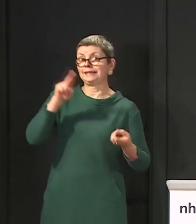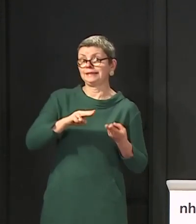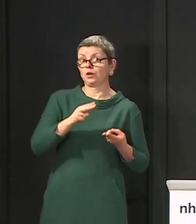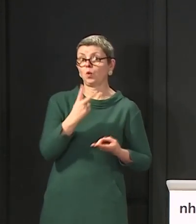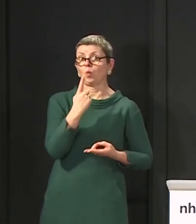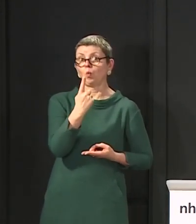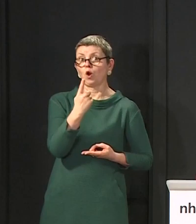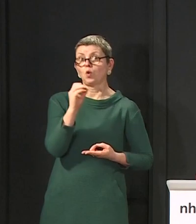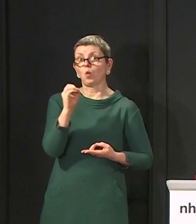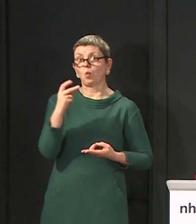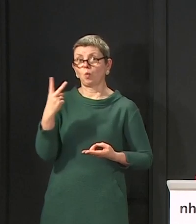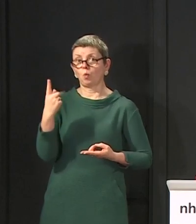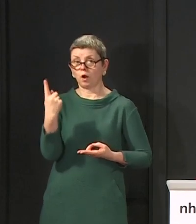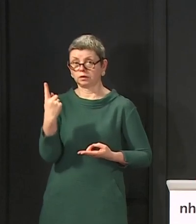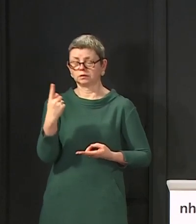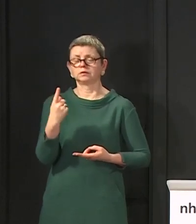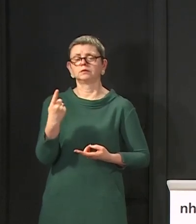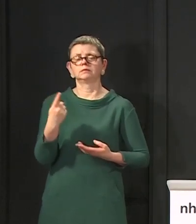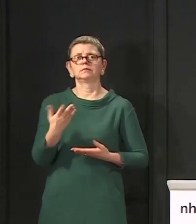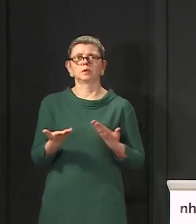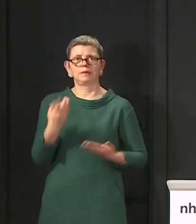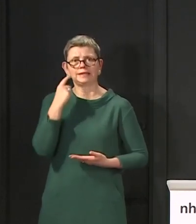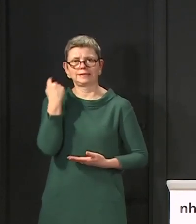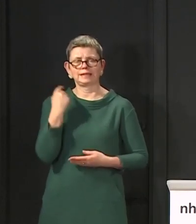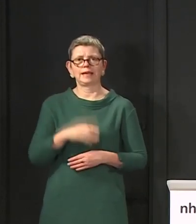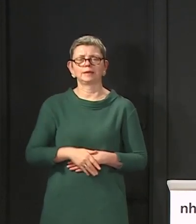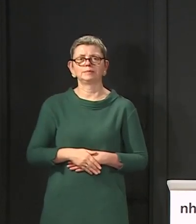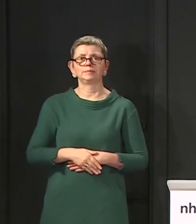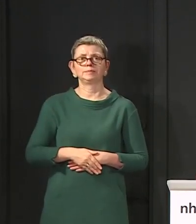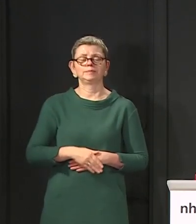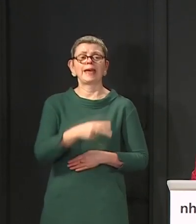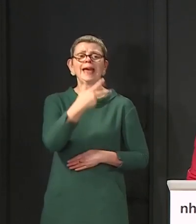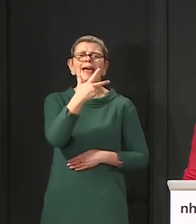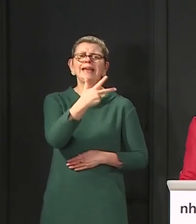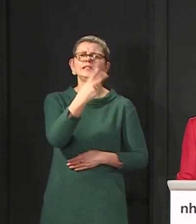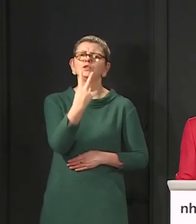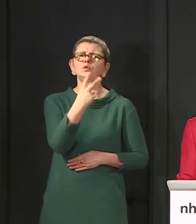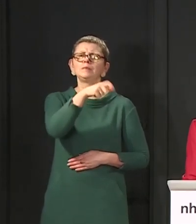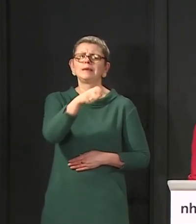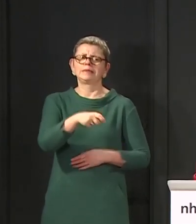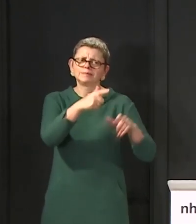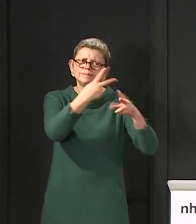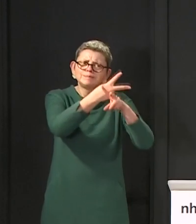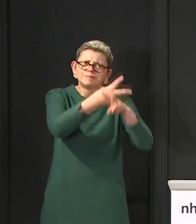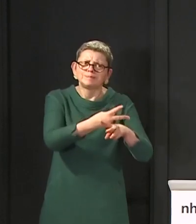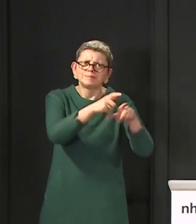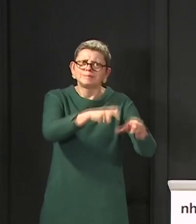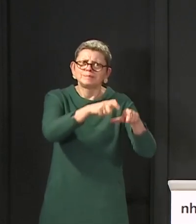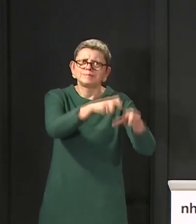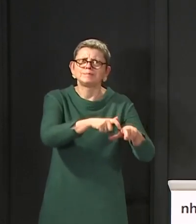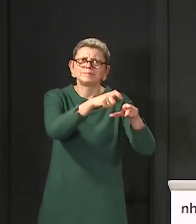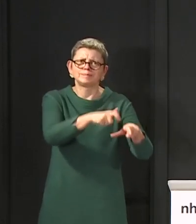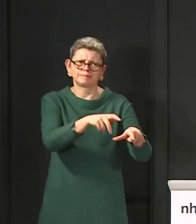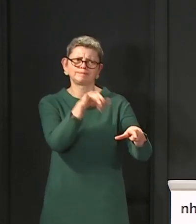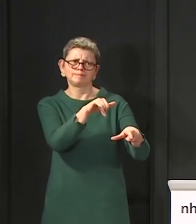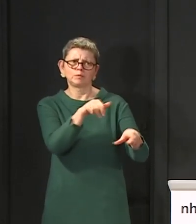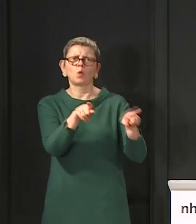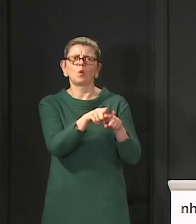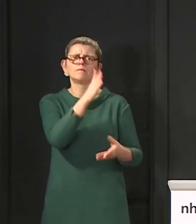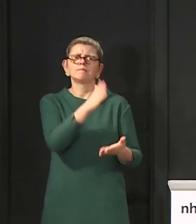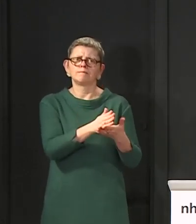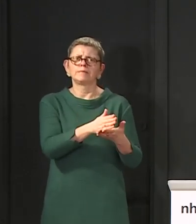101 since yesterday. A total of 82 people last night were in intensive care with confirmed or suspected cases of the virus,